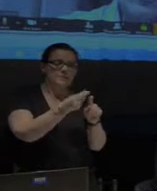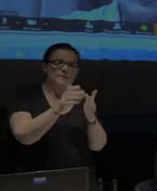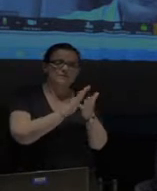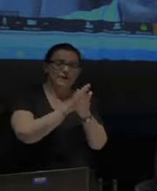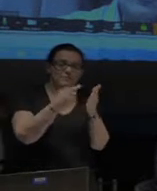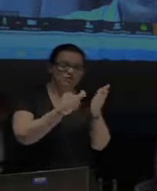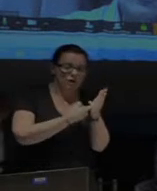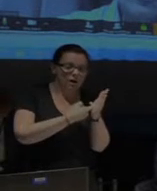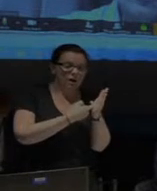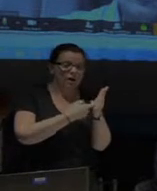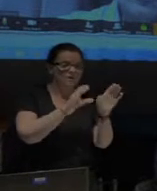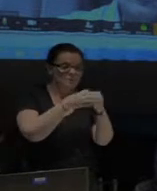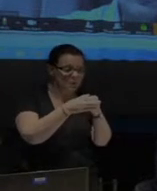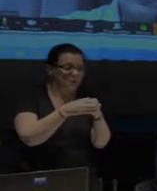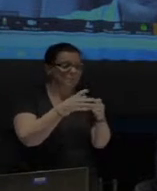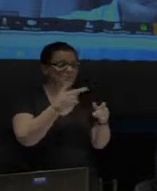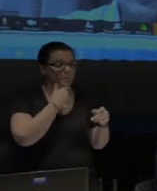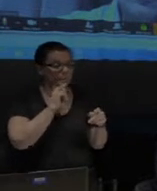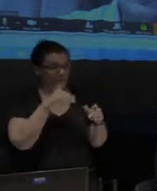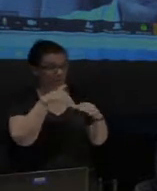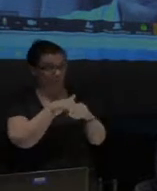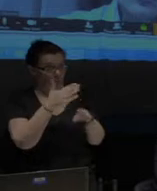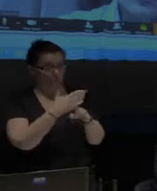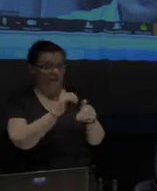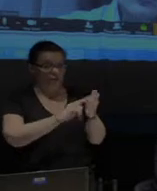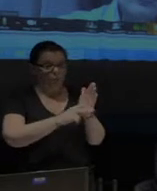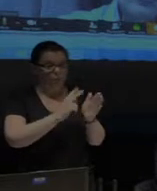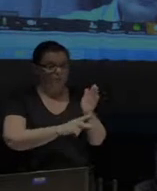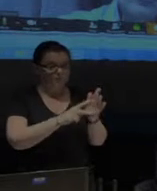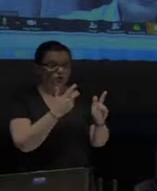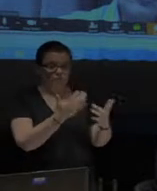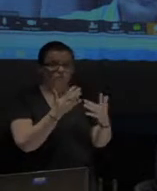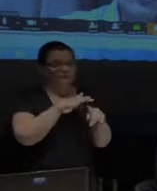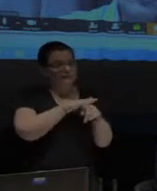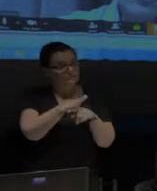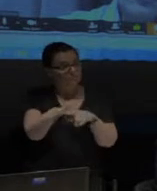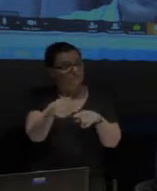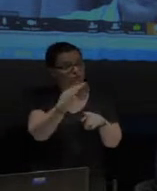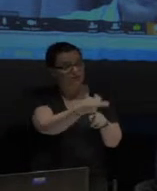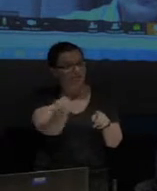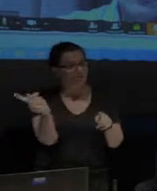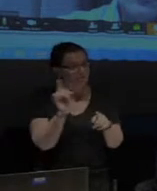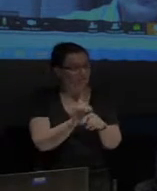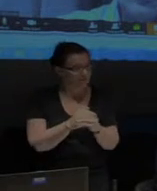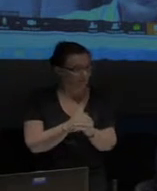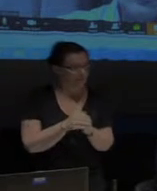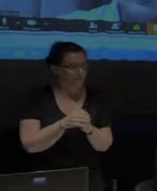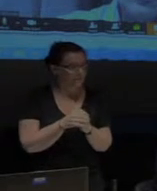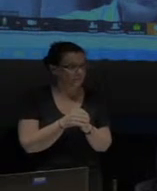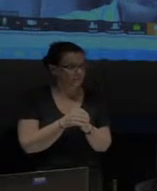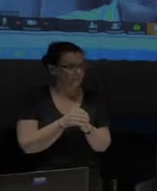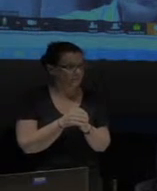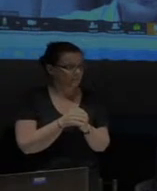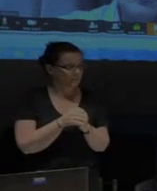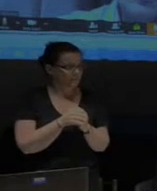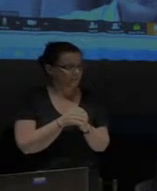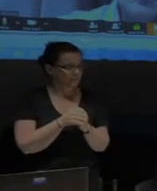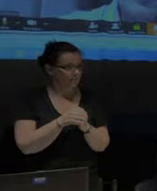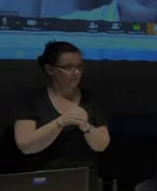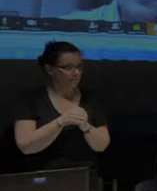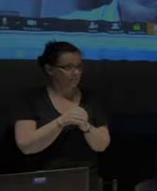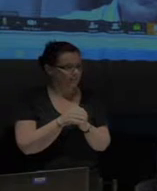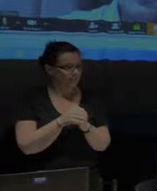who are inspirational in those organisations or thinking about it, are not bad at all. Maybe I could even be more, it's a very English answer to me, right, from what I